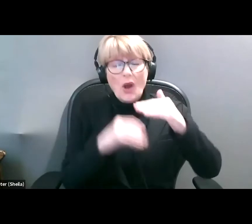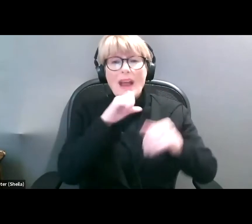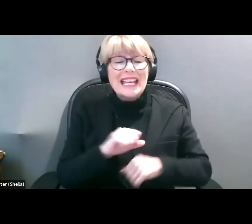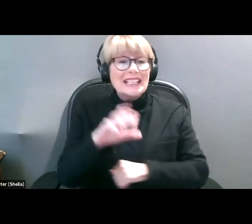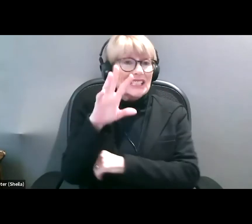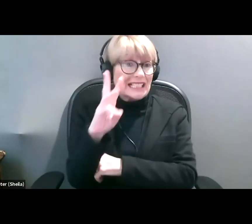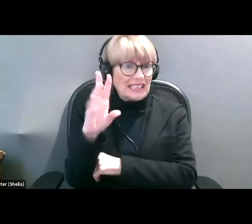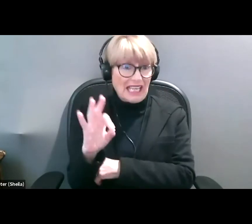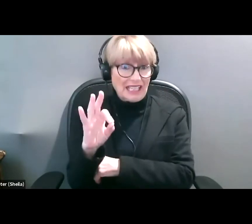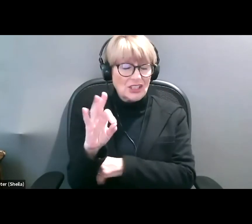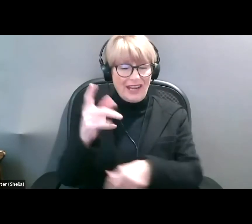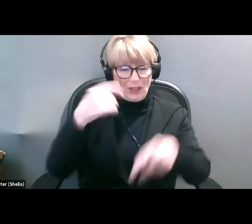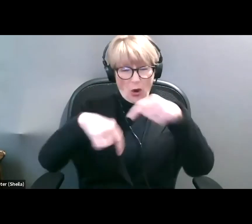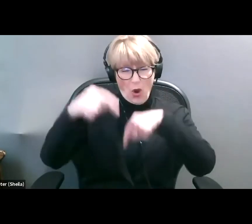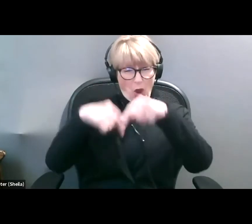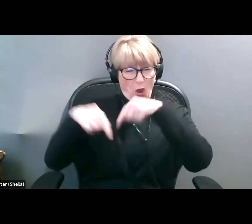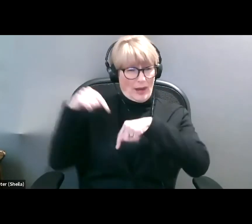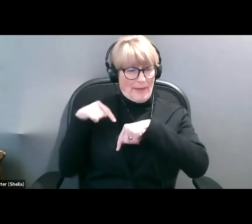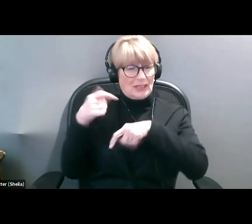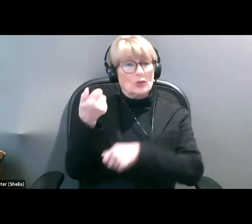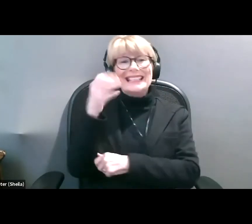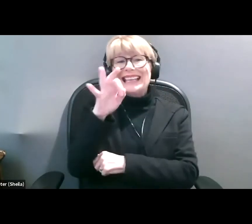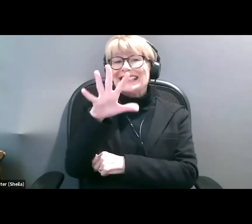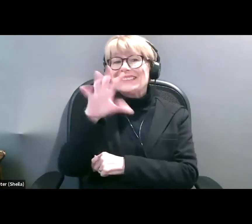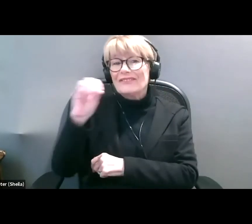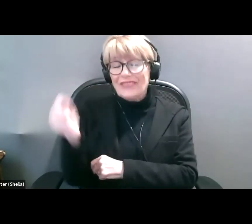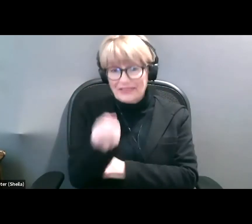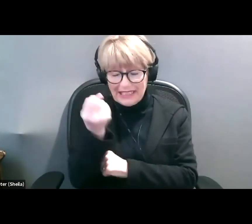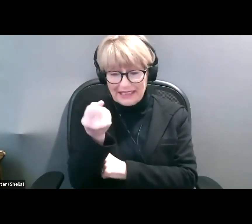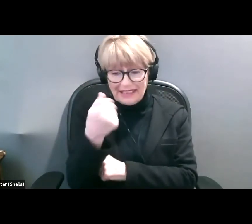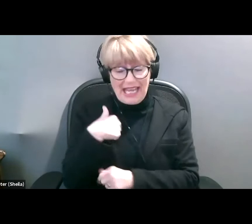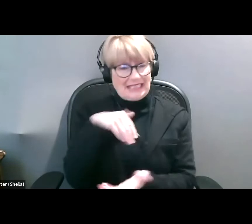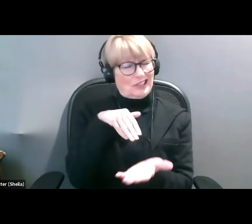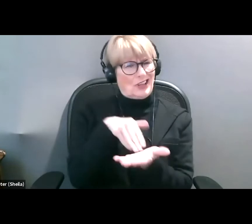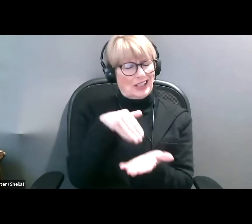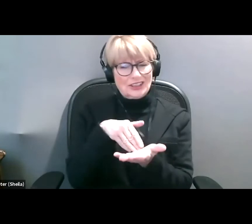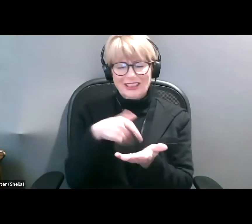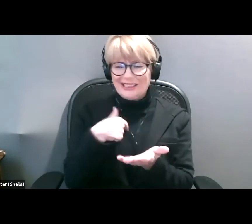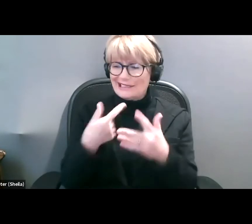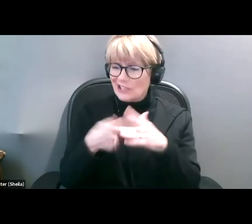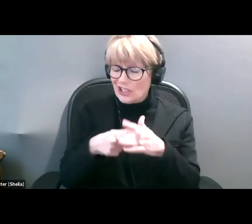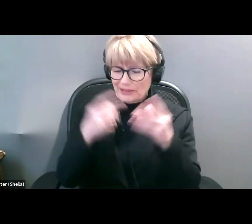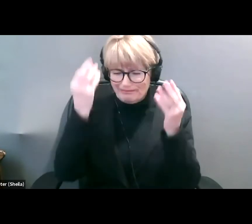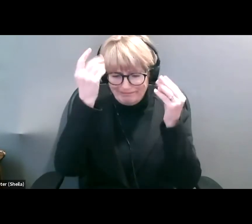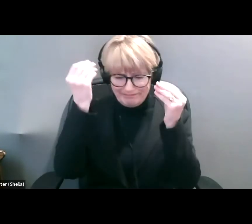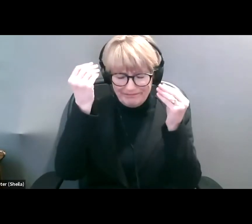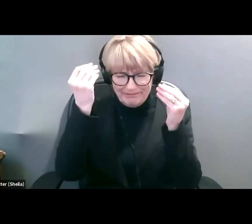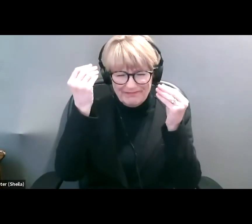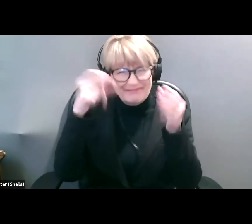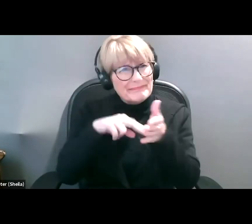have to go all the way back to the 1950s. And as a doctor, I began to consider, what did this